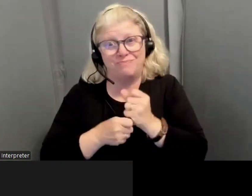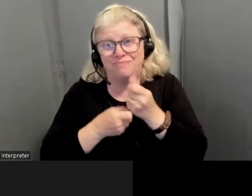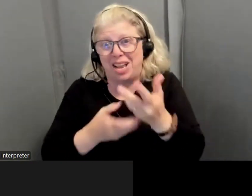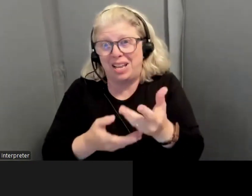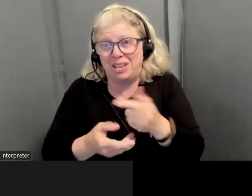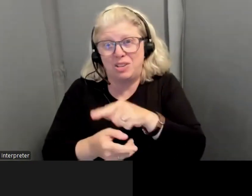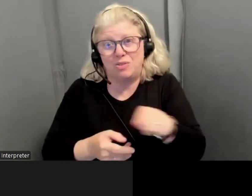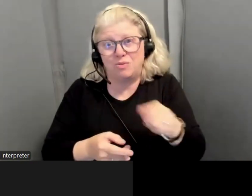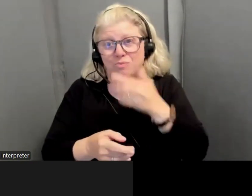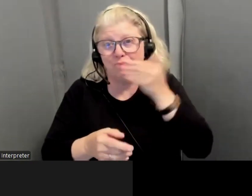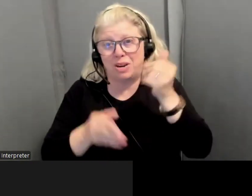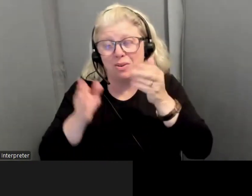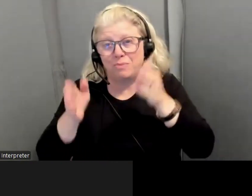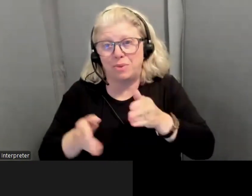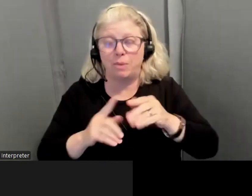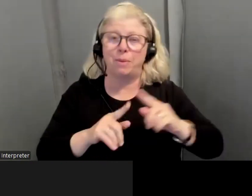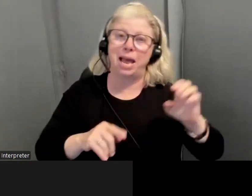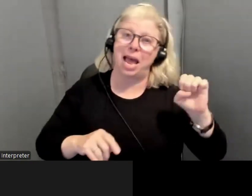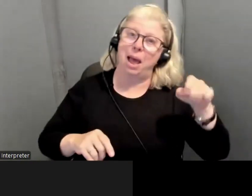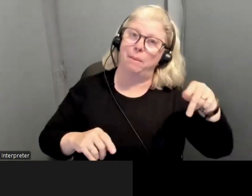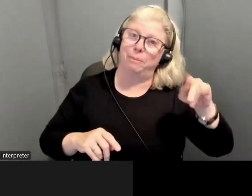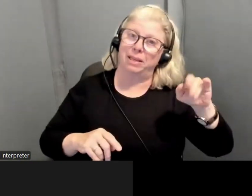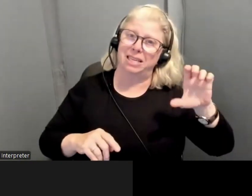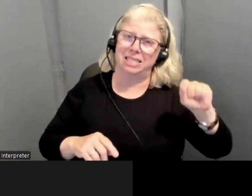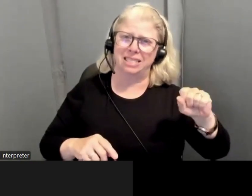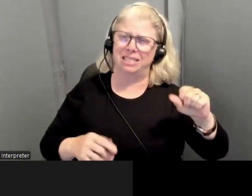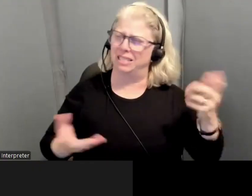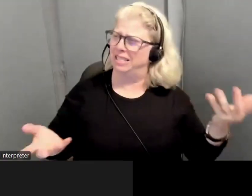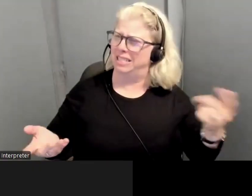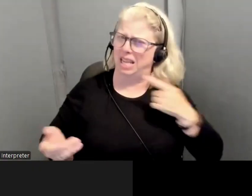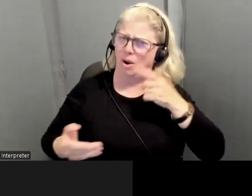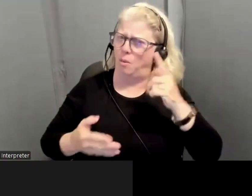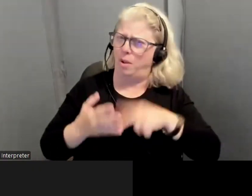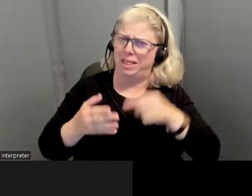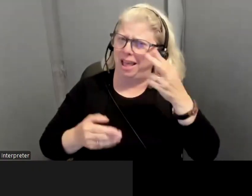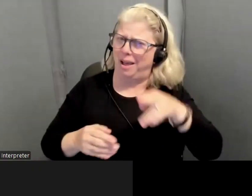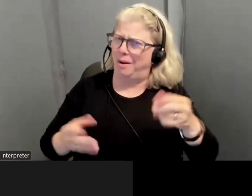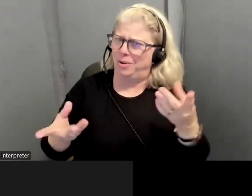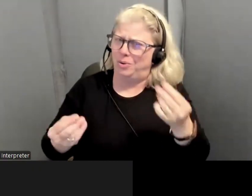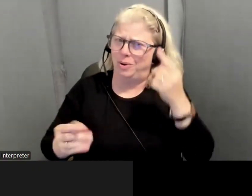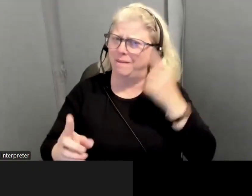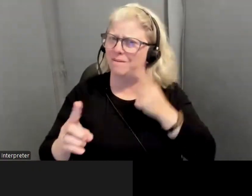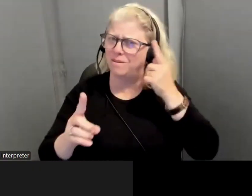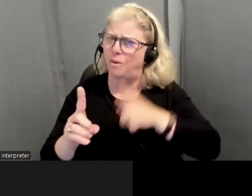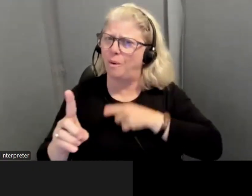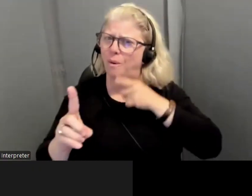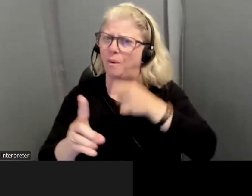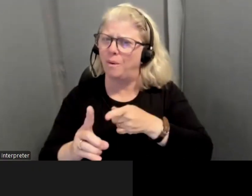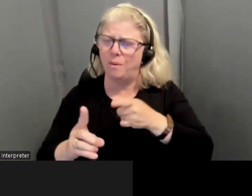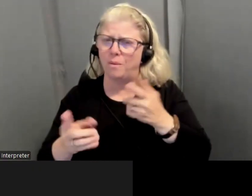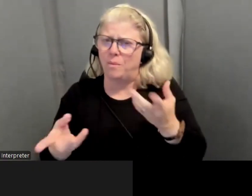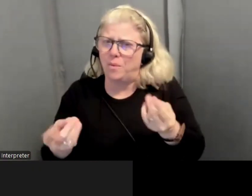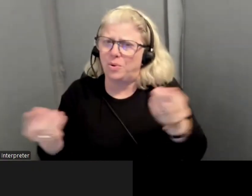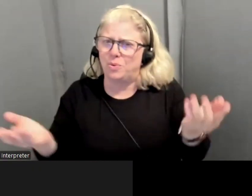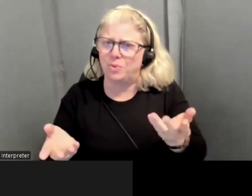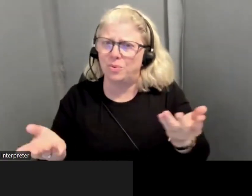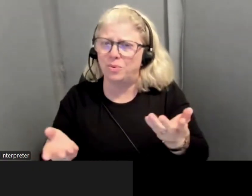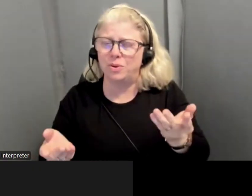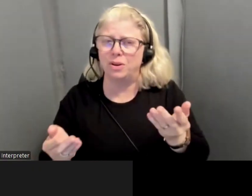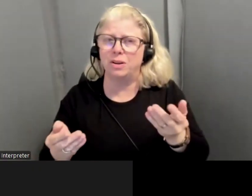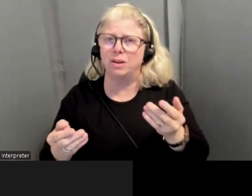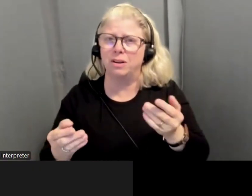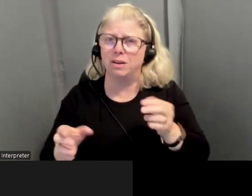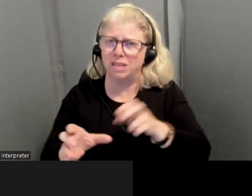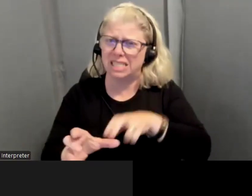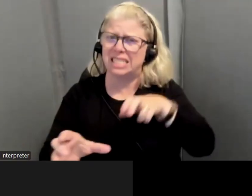And Epictetus would have said, then what the hell are you doing it for? Right? What is it what are you doing here? Step back